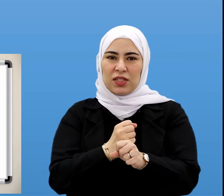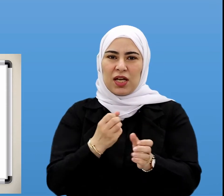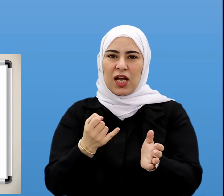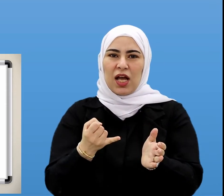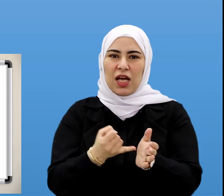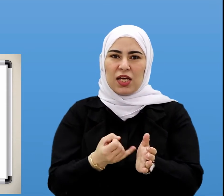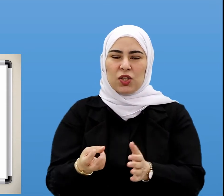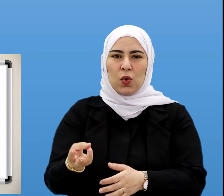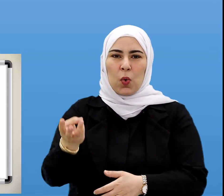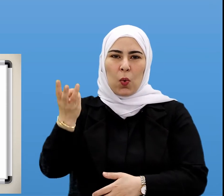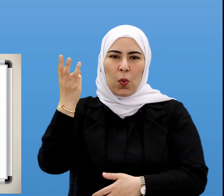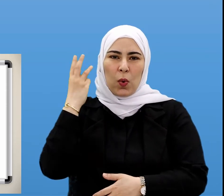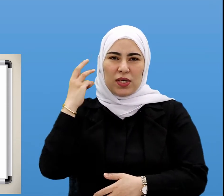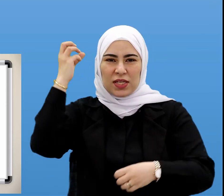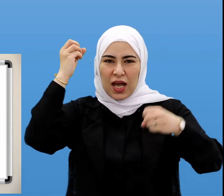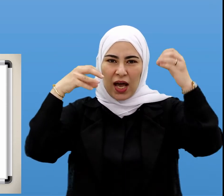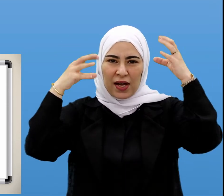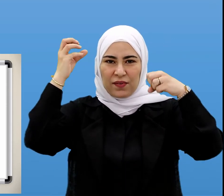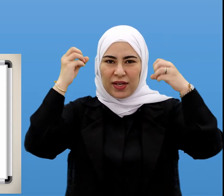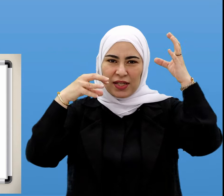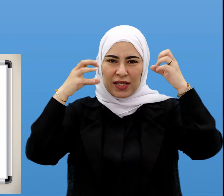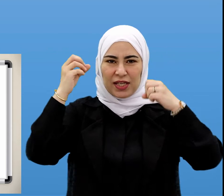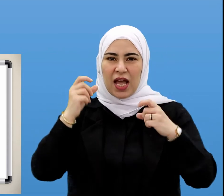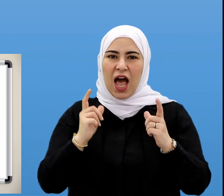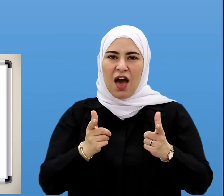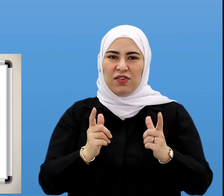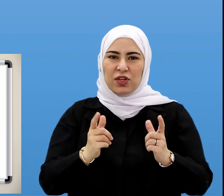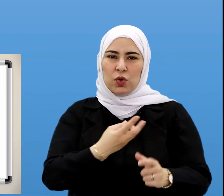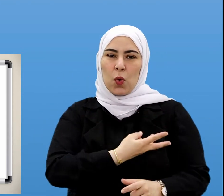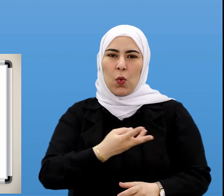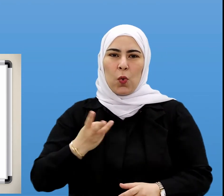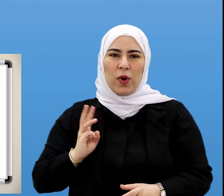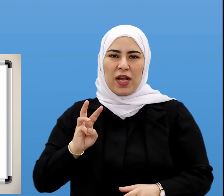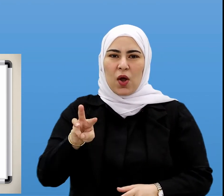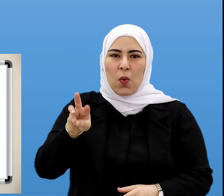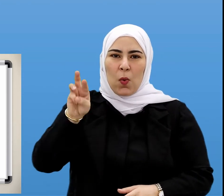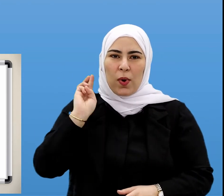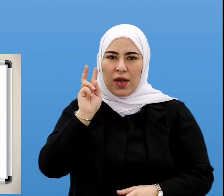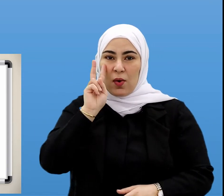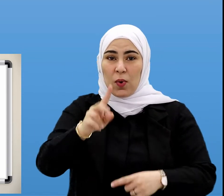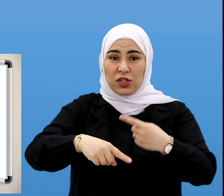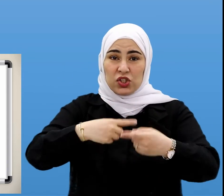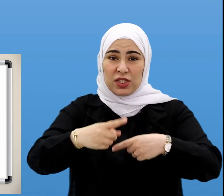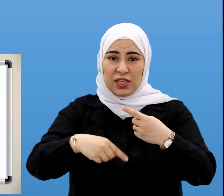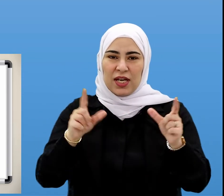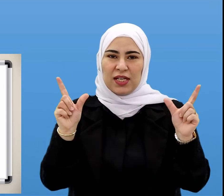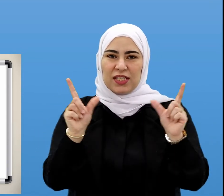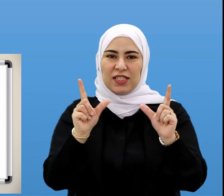watching TV. As you can see, we're watching TV. And also we use the past continuous to